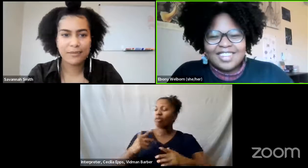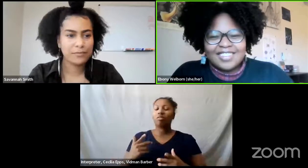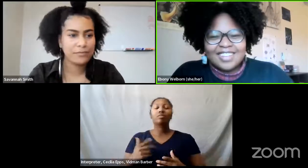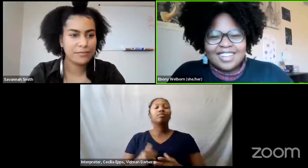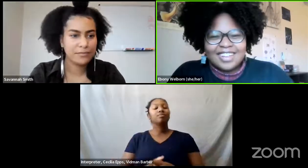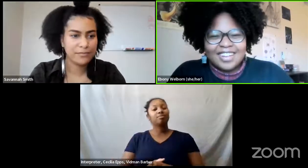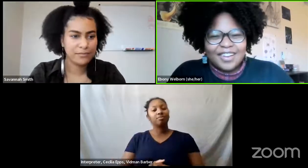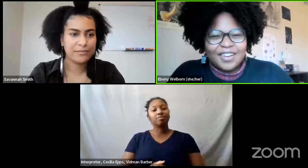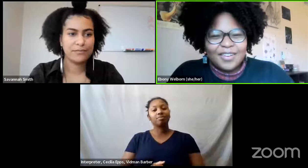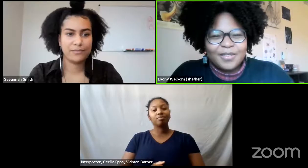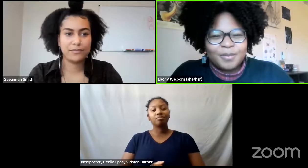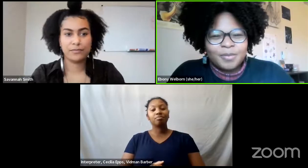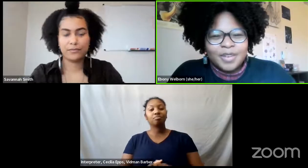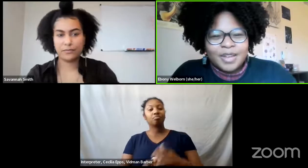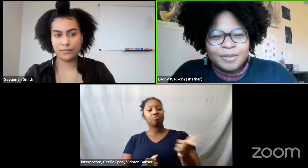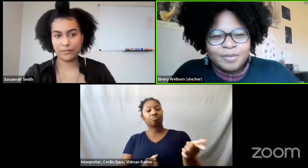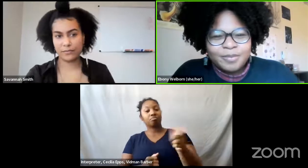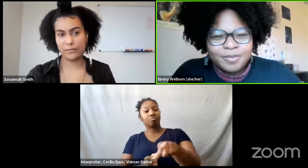I can read this one.